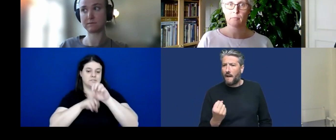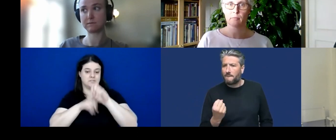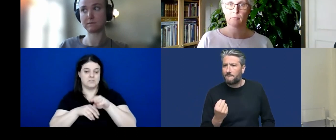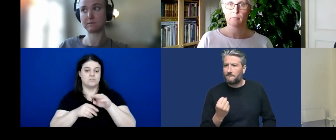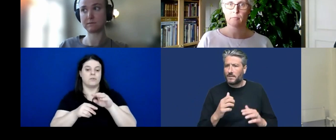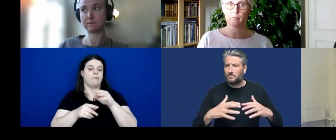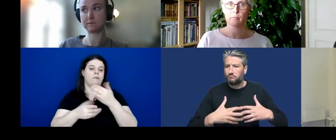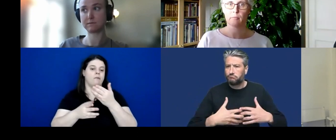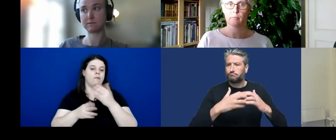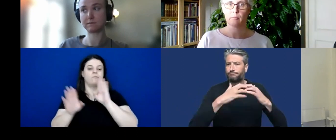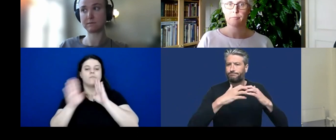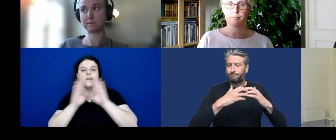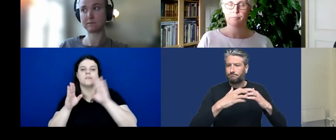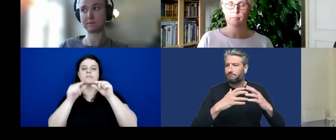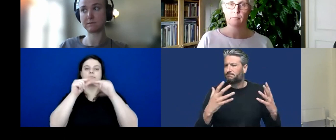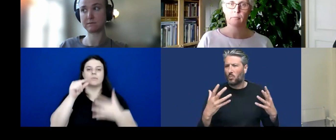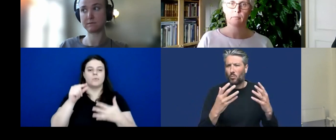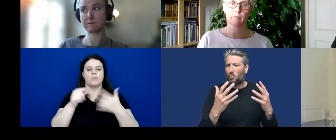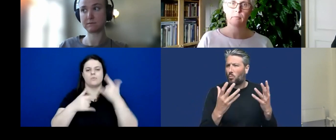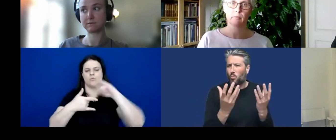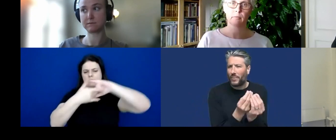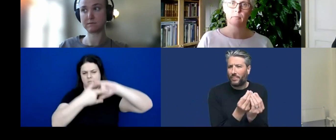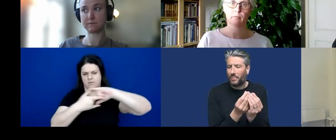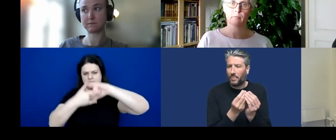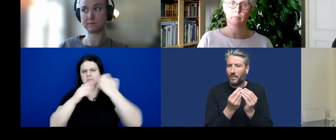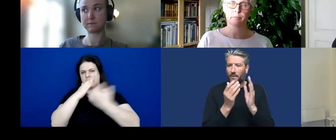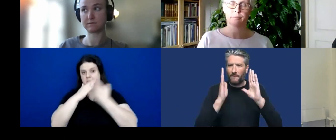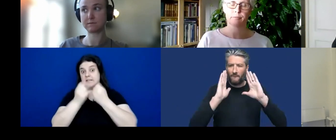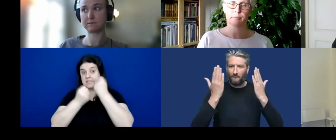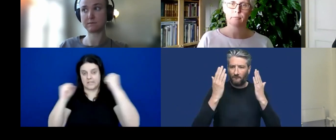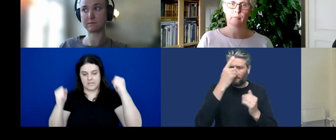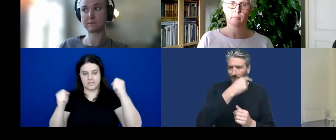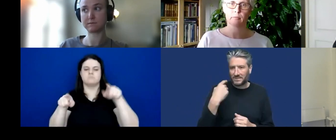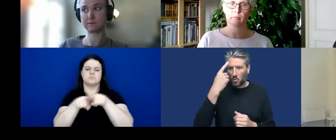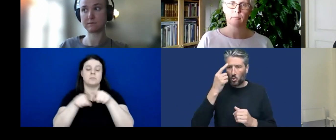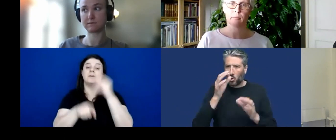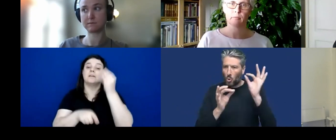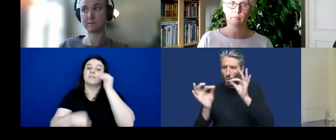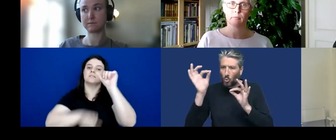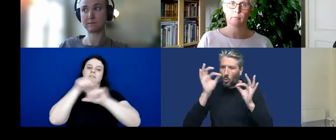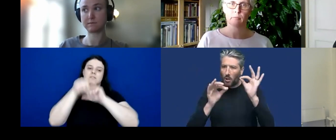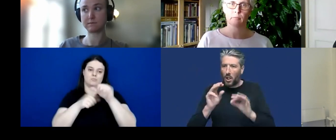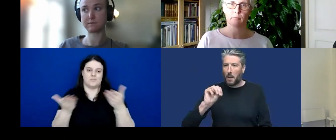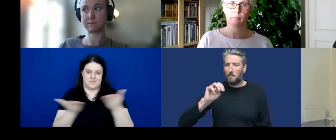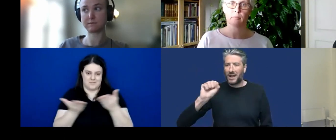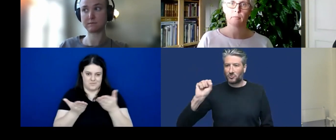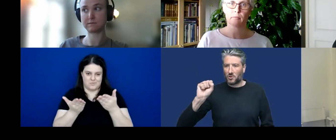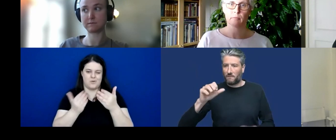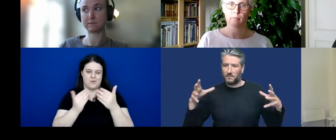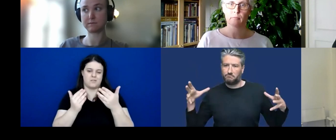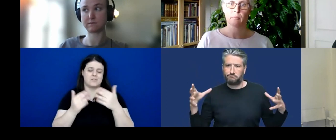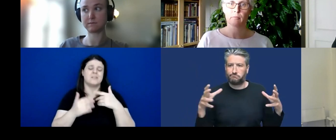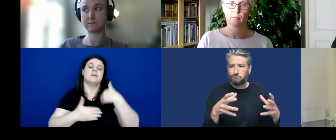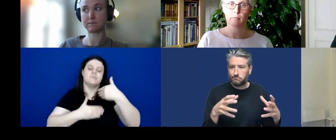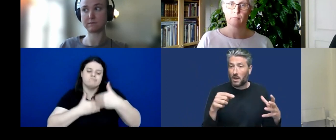Google, and some other, Microsoft, and some of the bigger companies. And they're trying to change that landscape. And it's a slow process to try